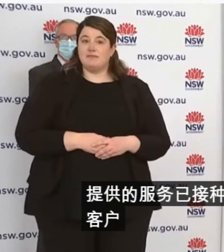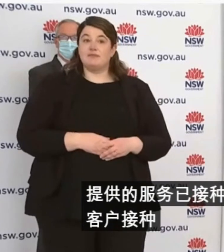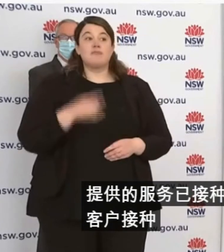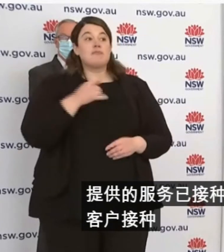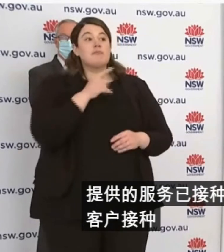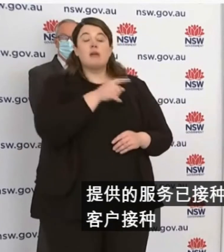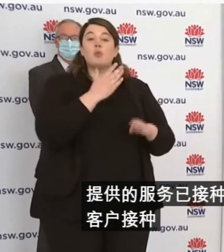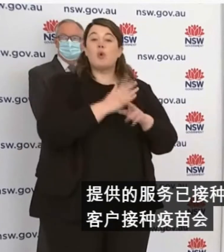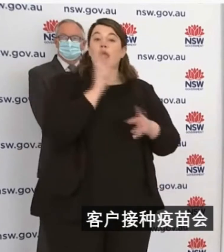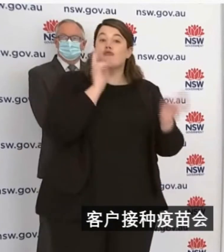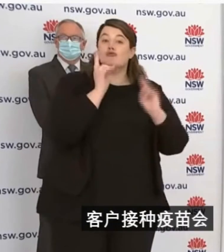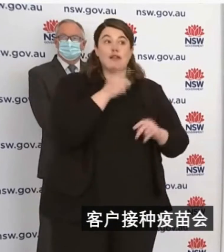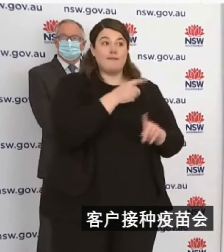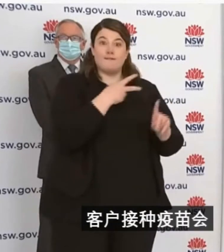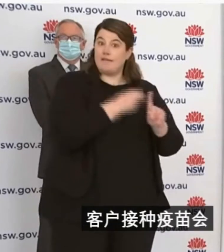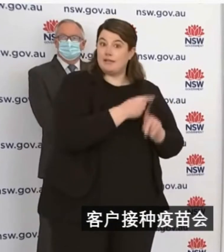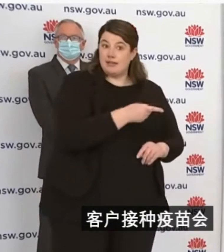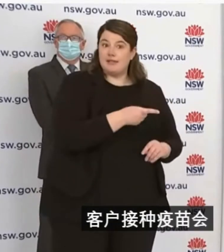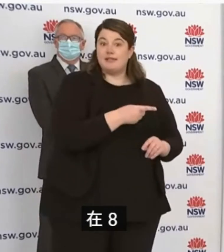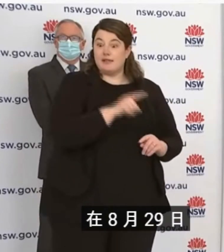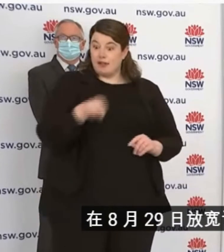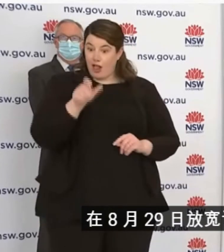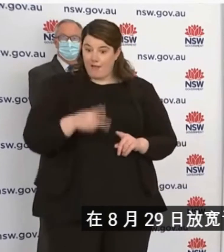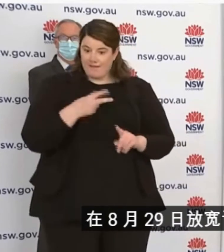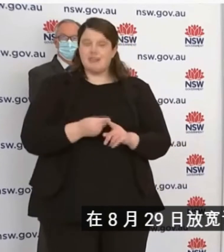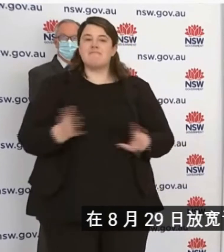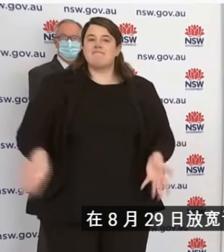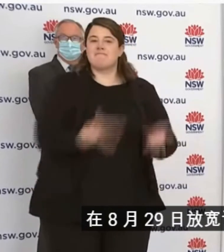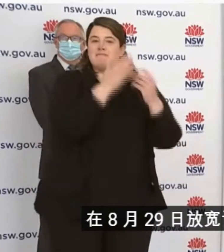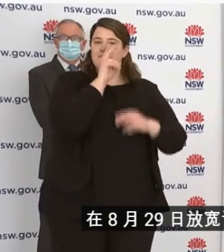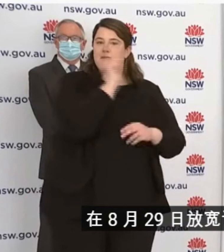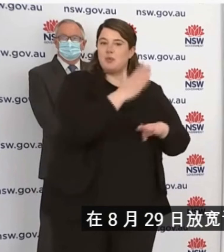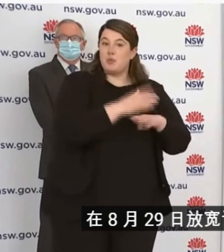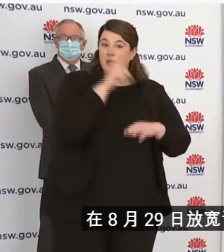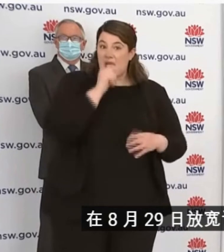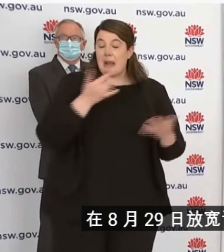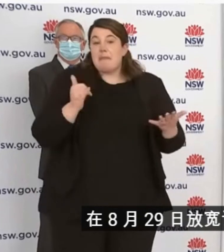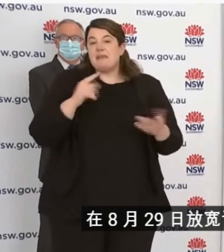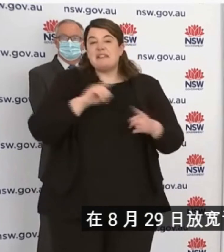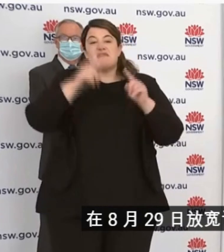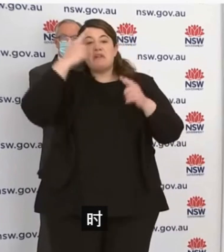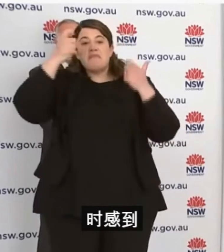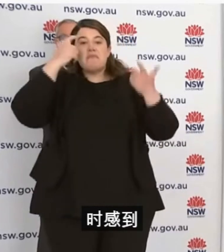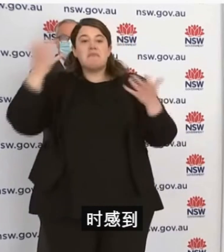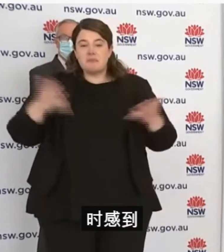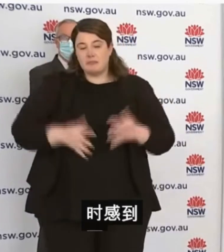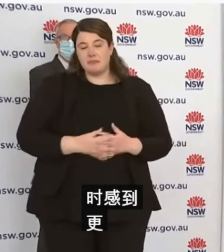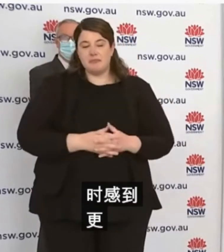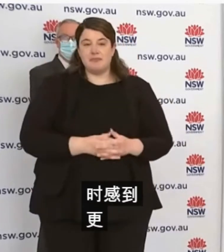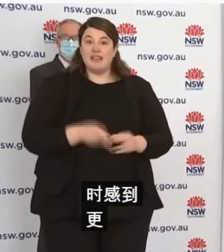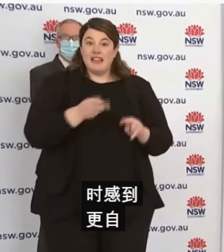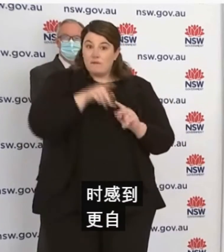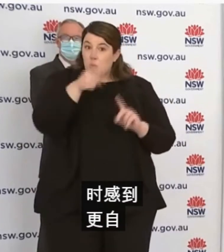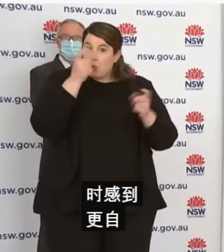is vaccinated, will feel much more comfortable in relaxing that restriction on August 29. So I just want to say to people, if you're worried, talk